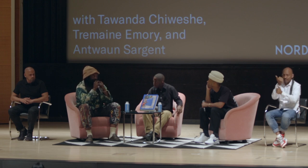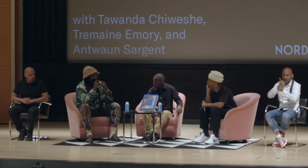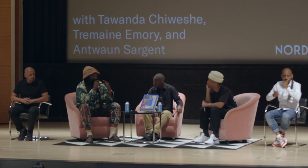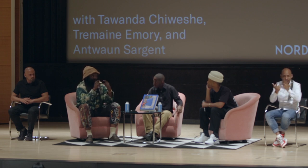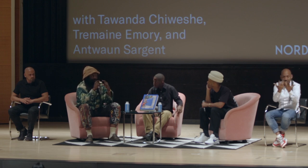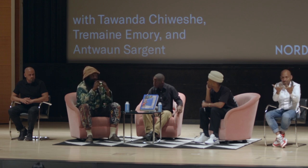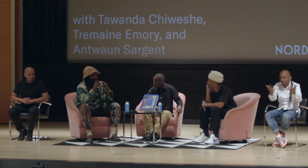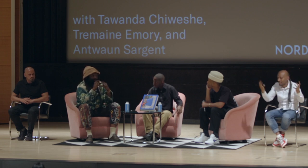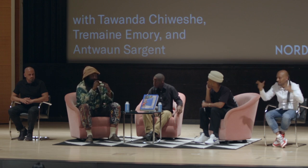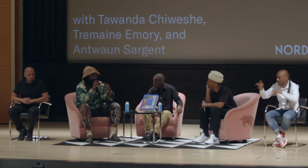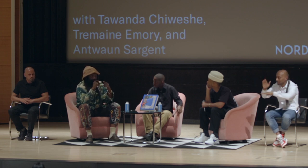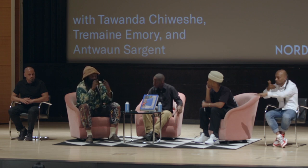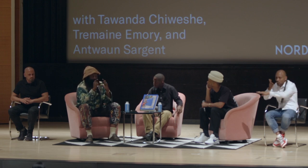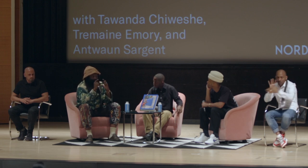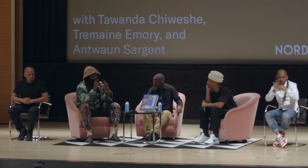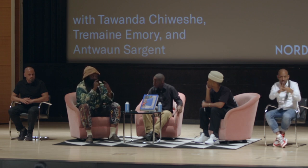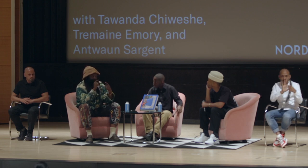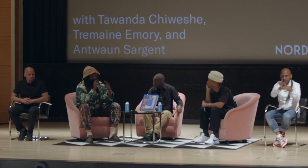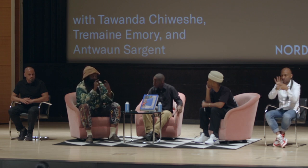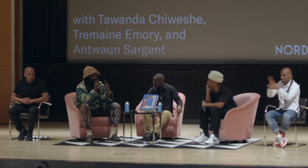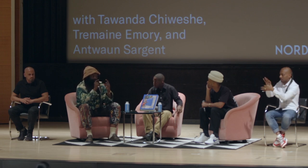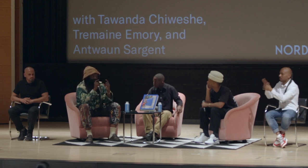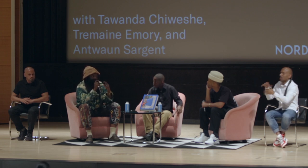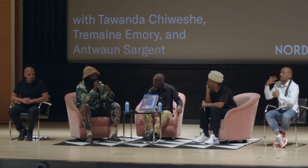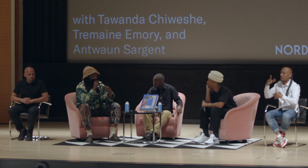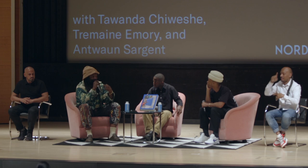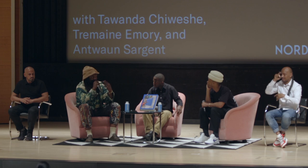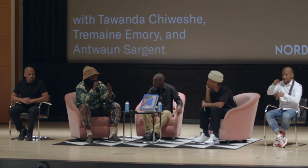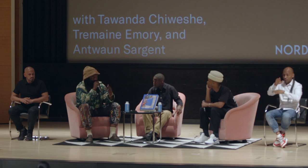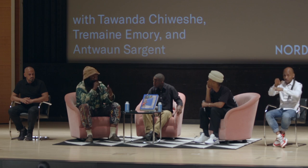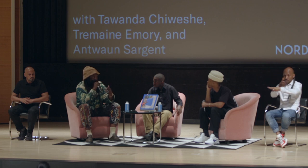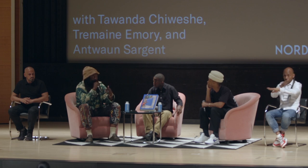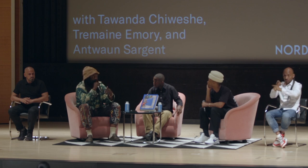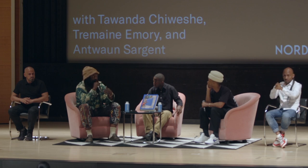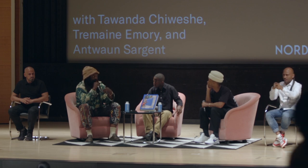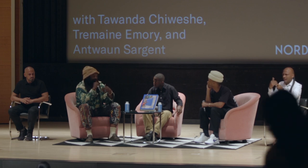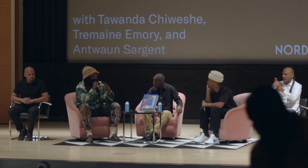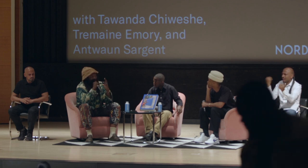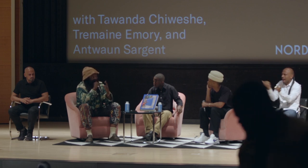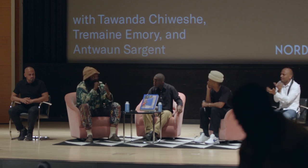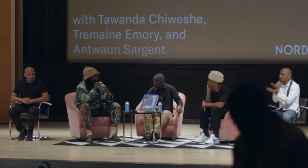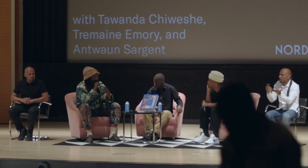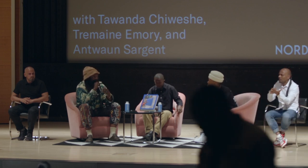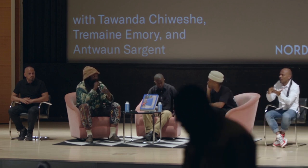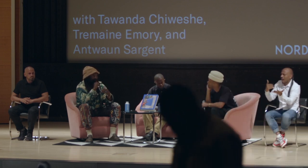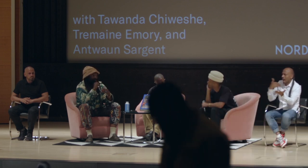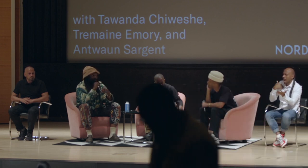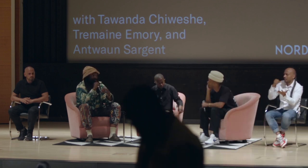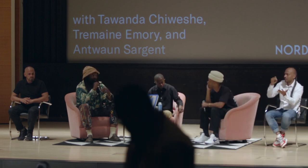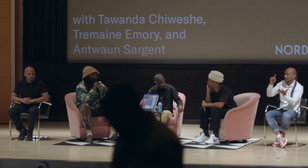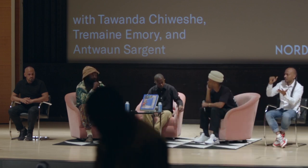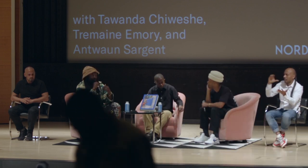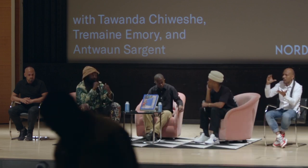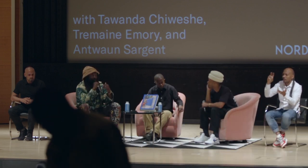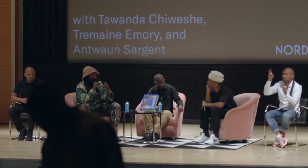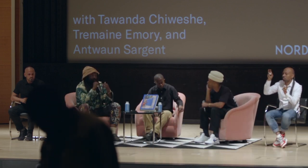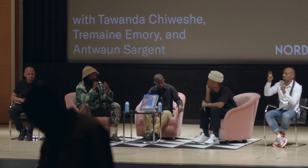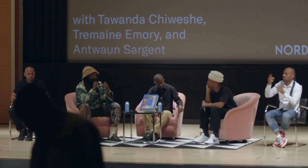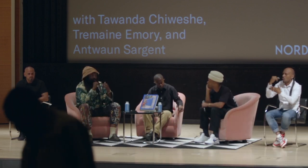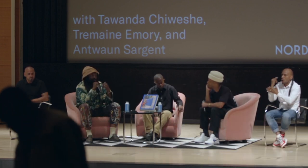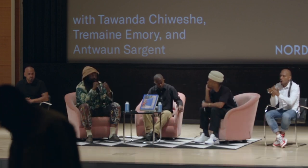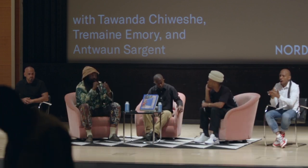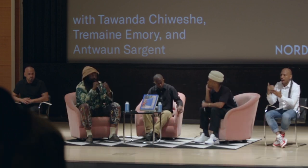music, because music has all the things. It has performance art, static art.